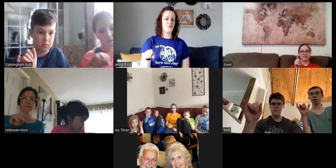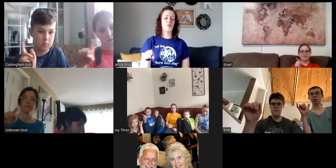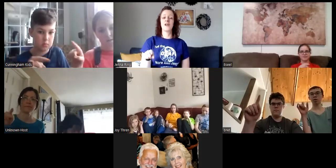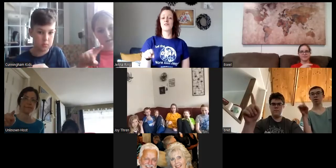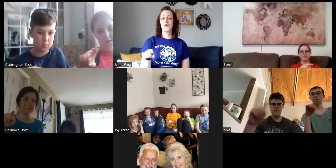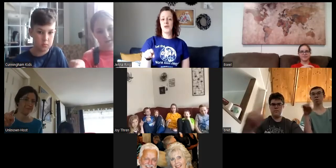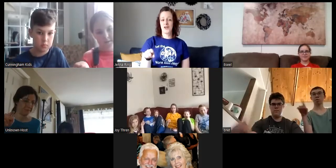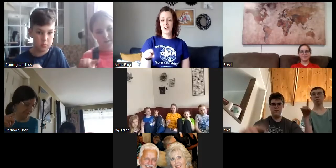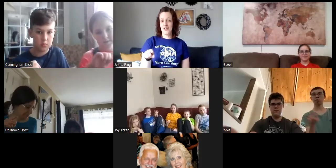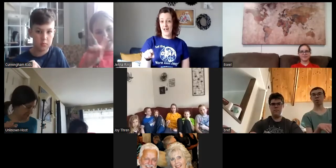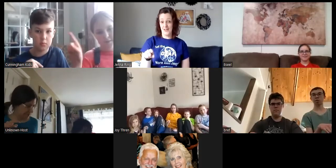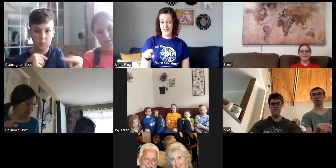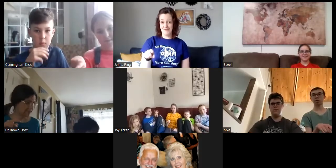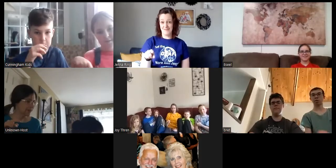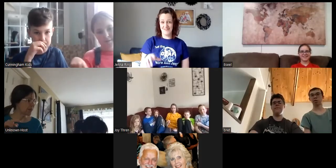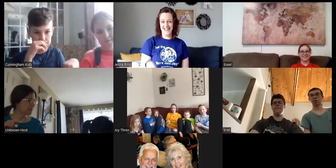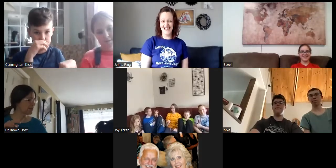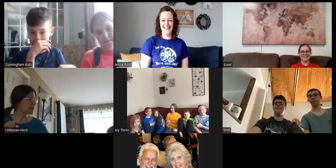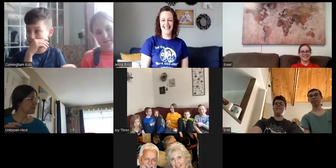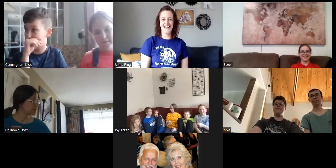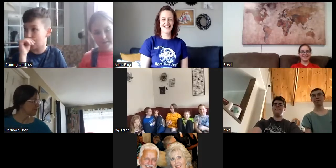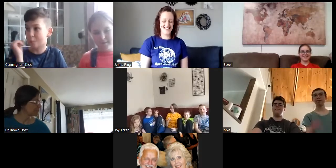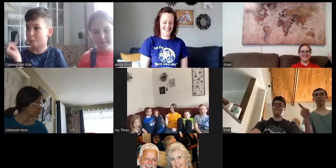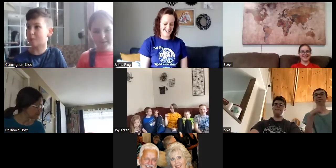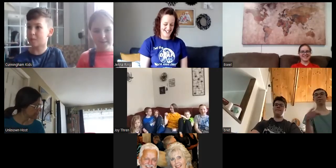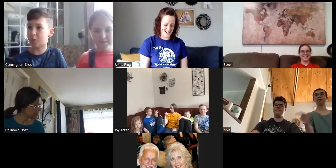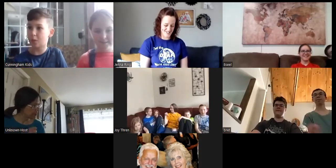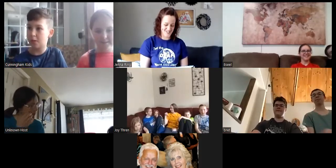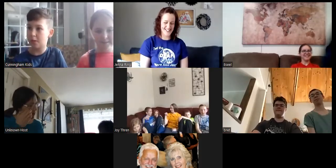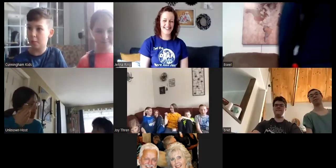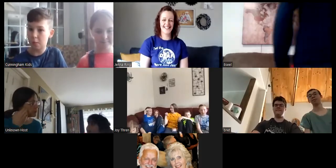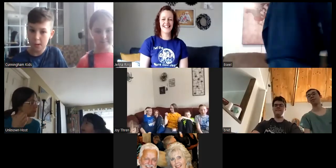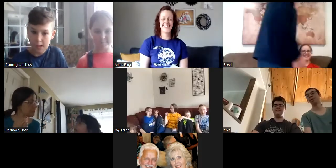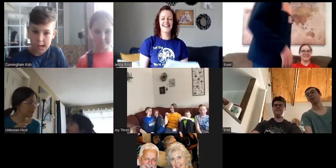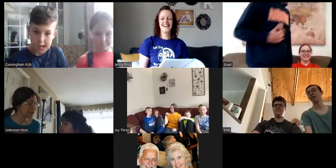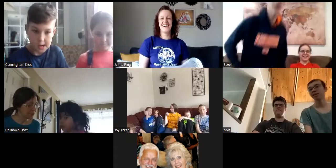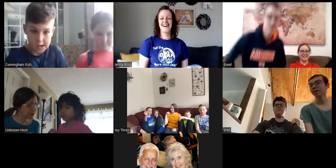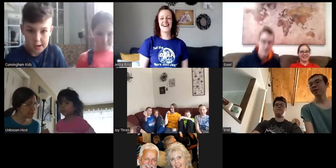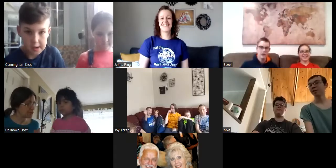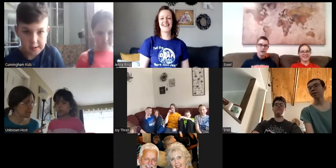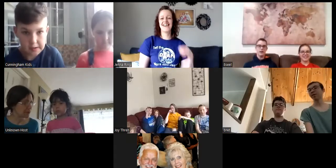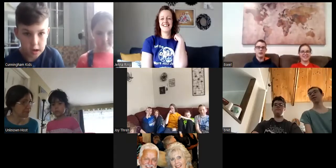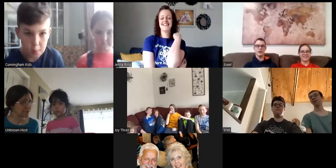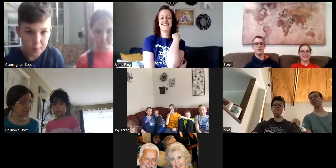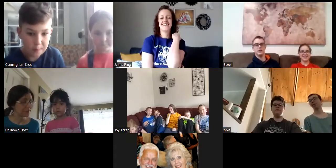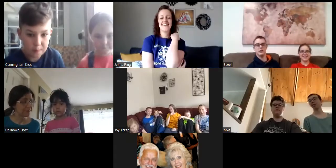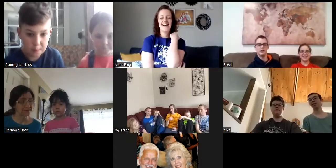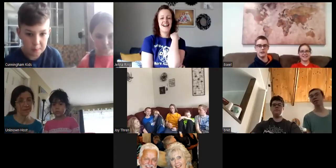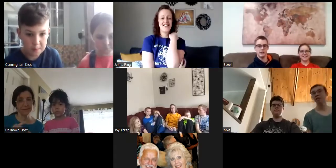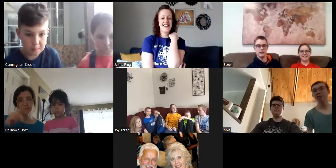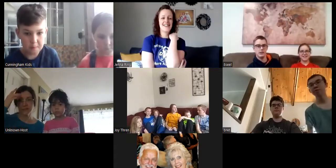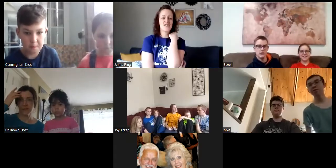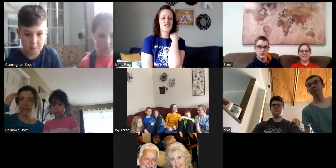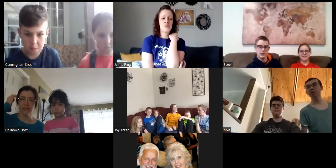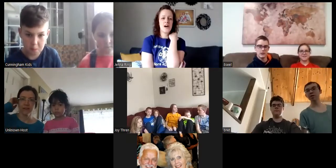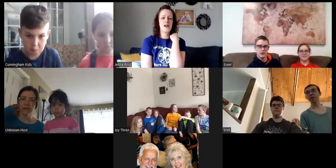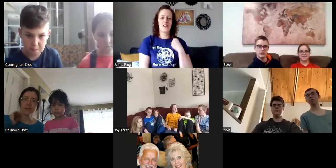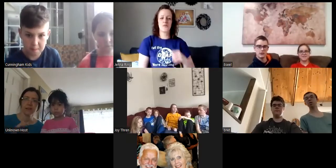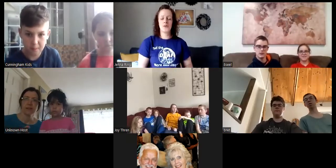and whatever you want to call that one. Good job. All right. All